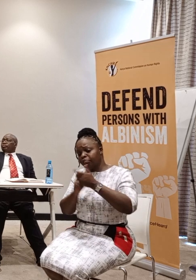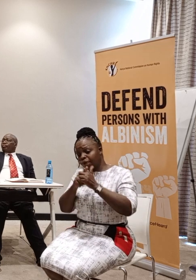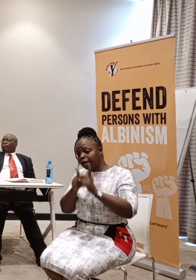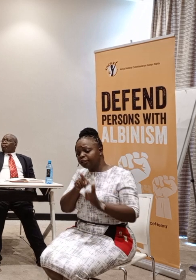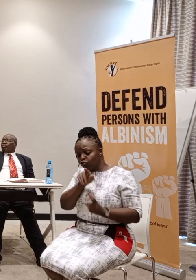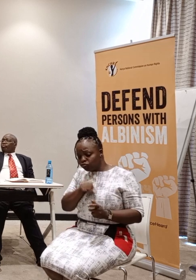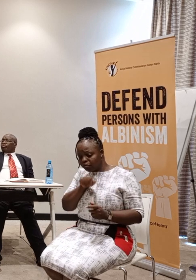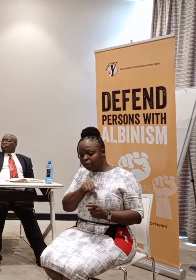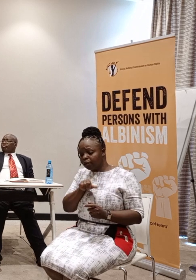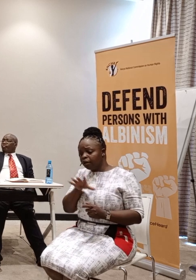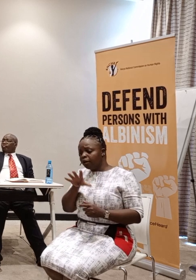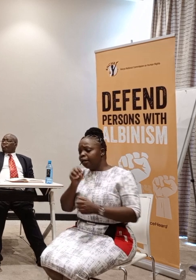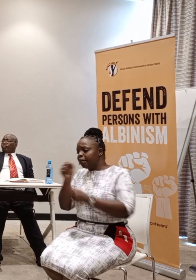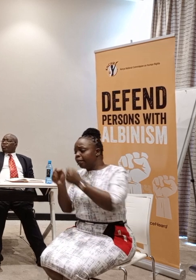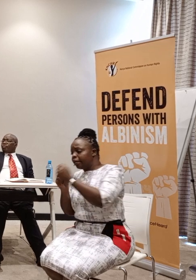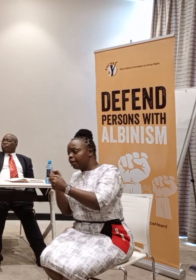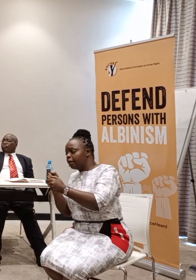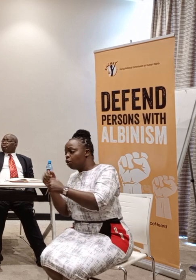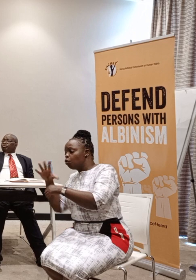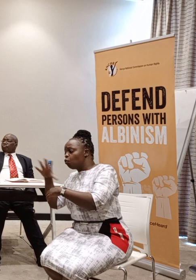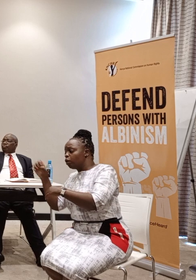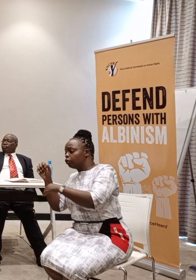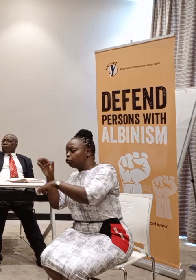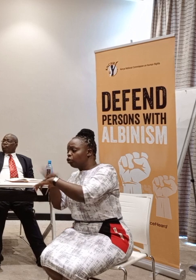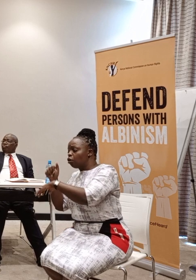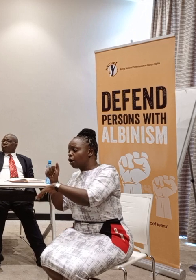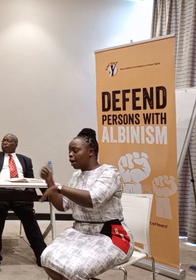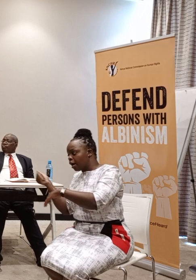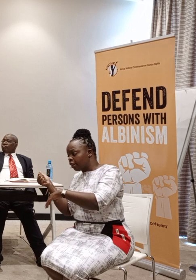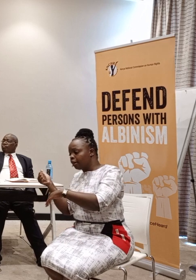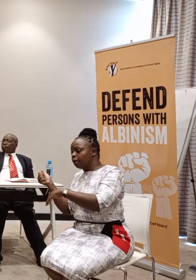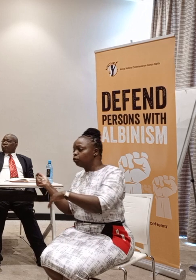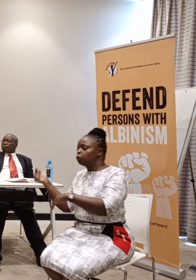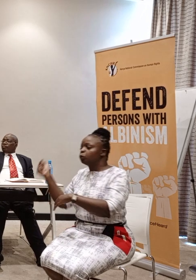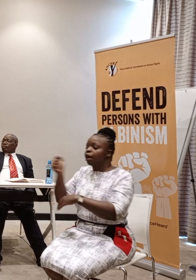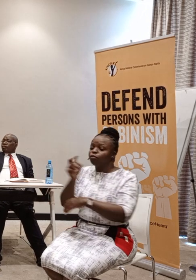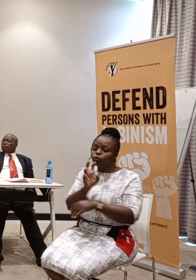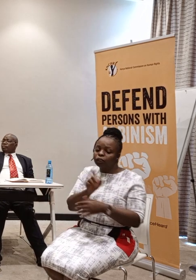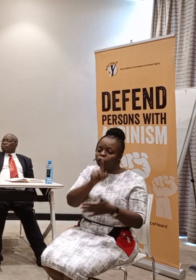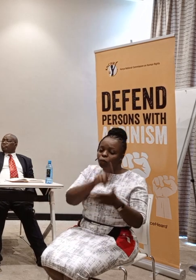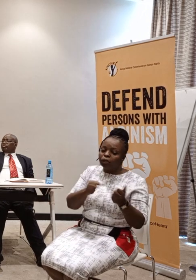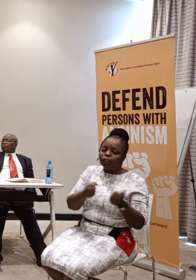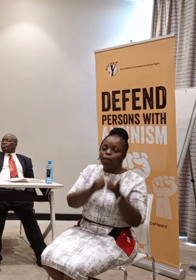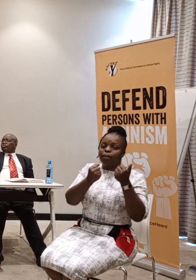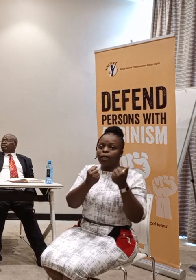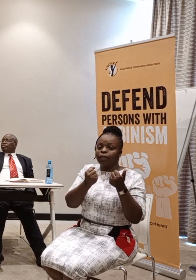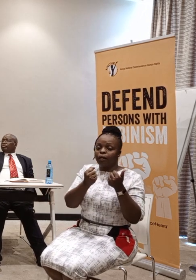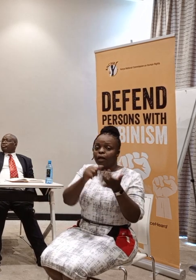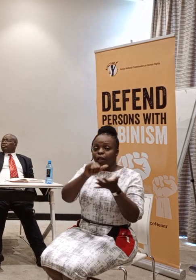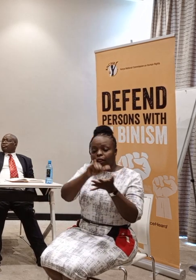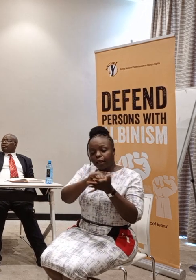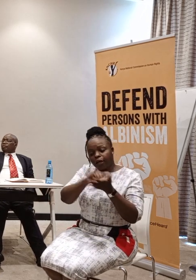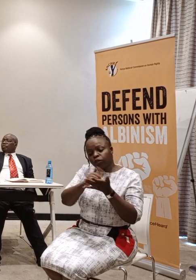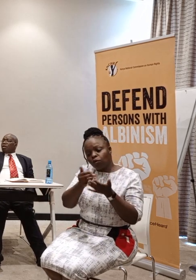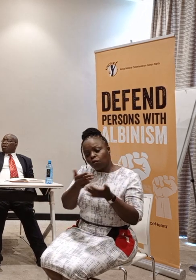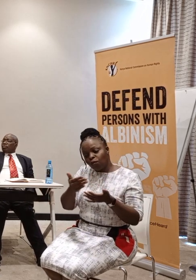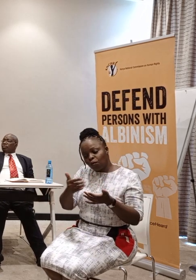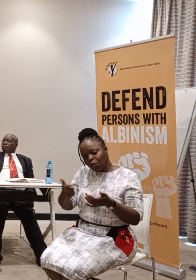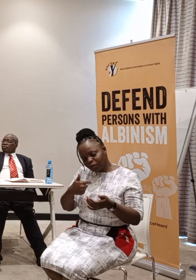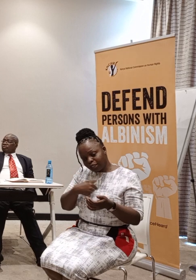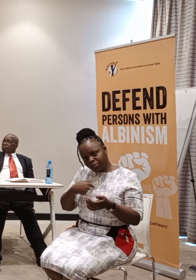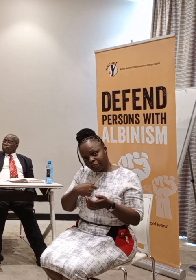that. And that was me. So when we hear the same story of my